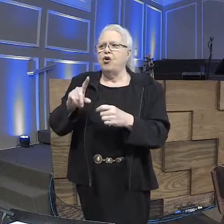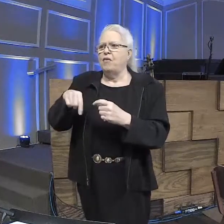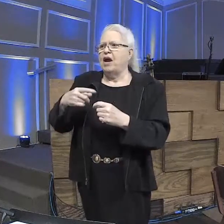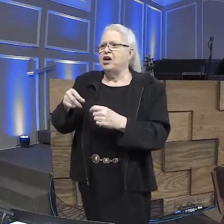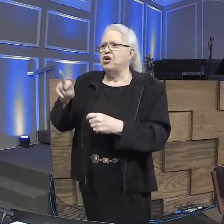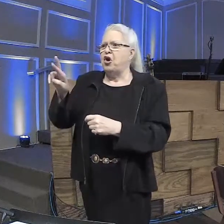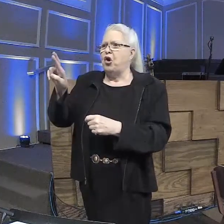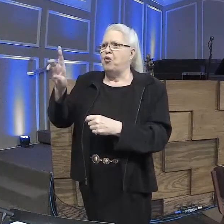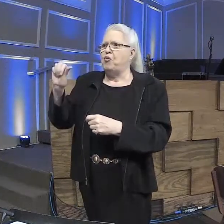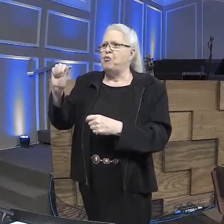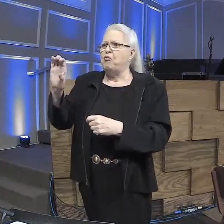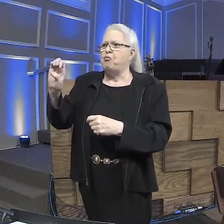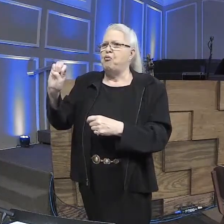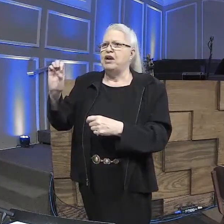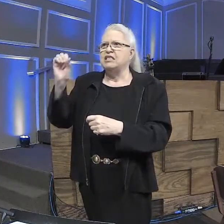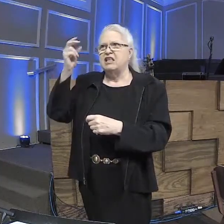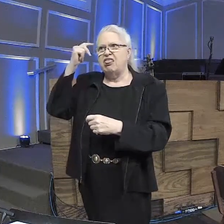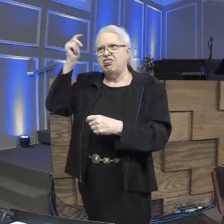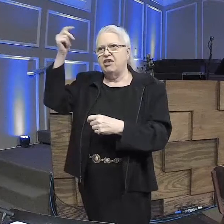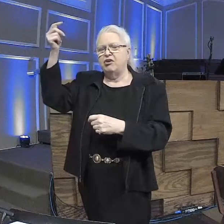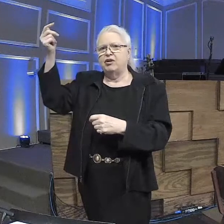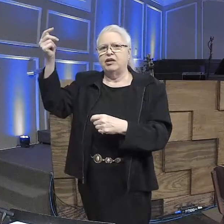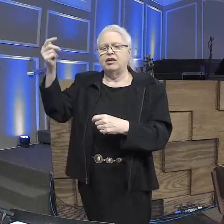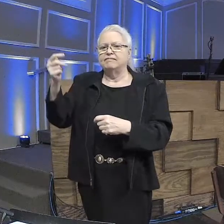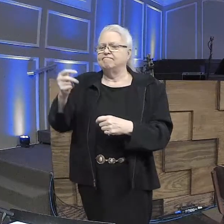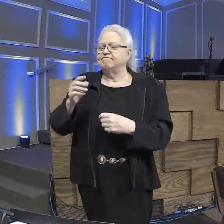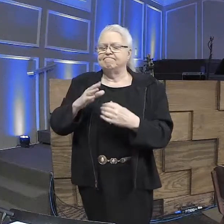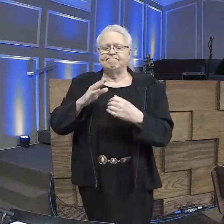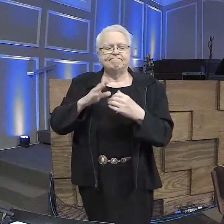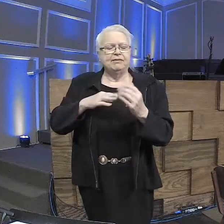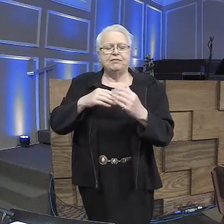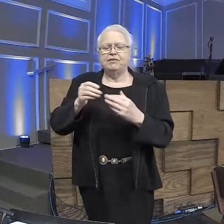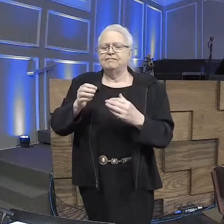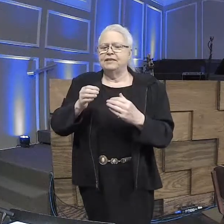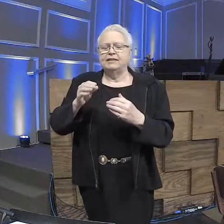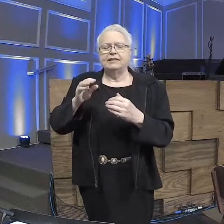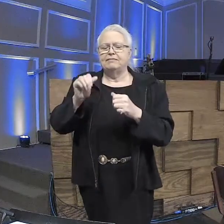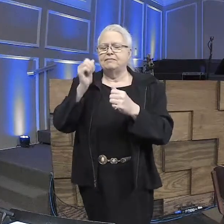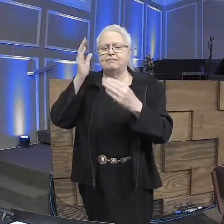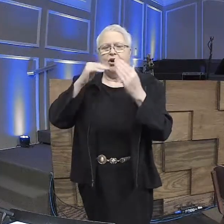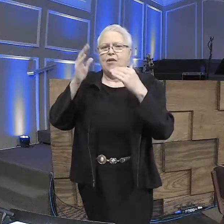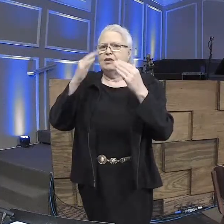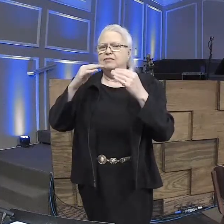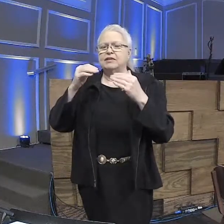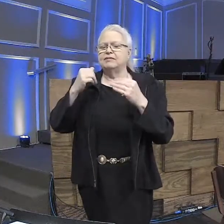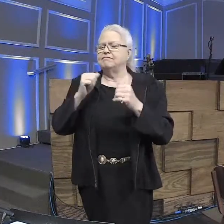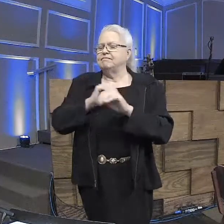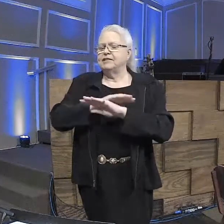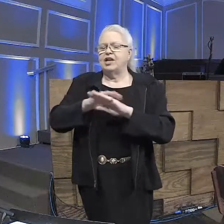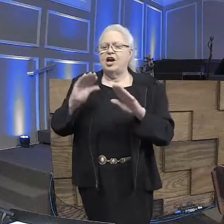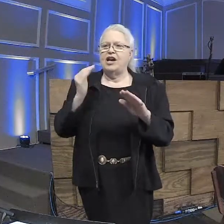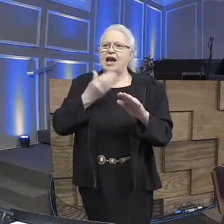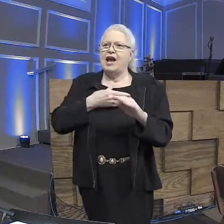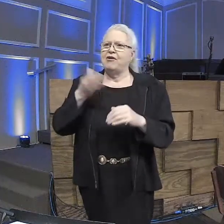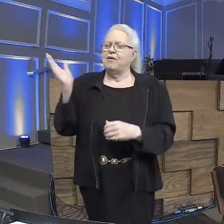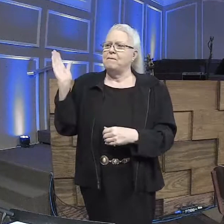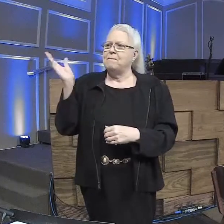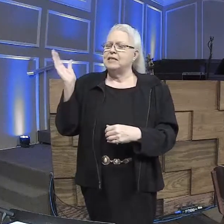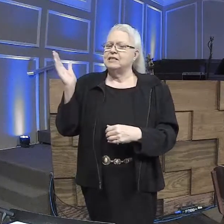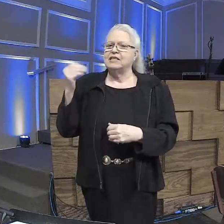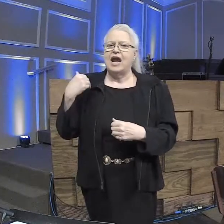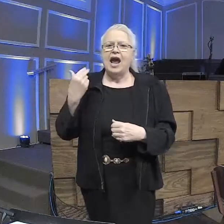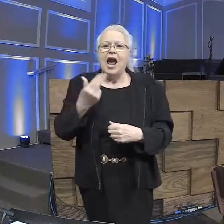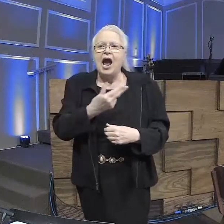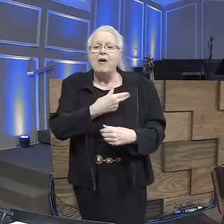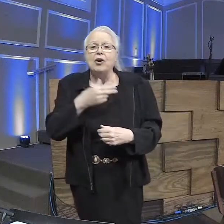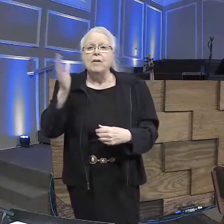social change, but here's the problem. That's not our message. Our message is about deliverance from sin,